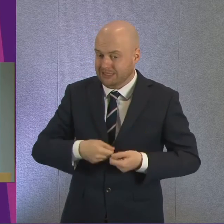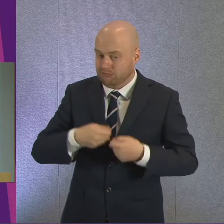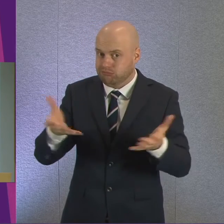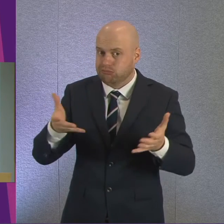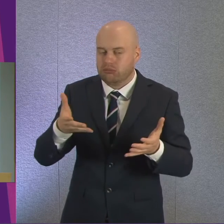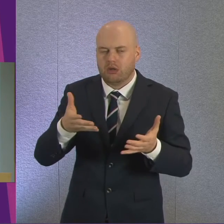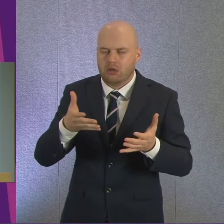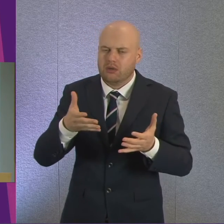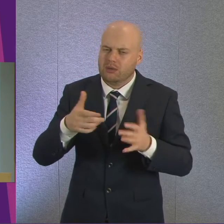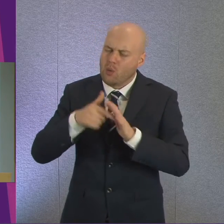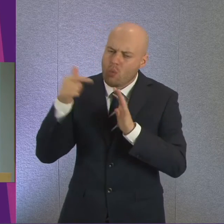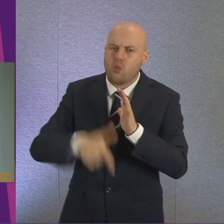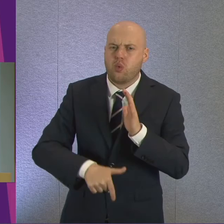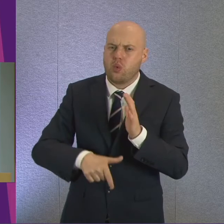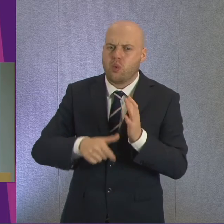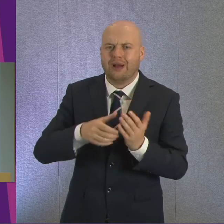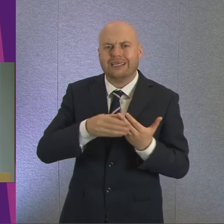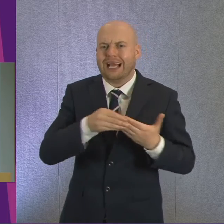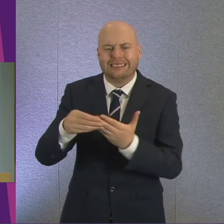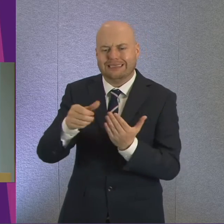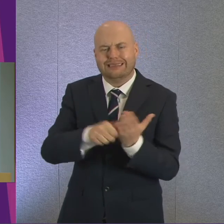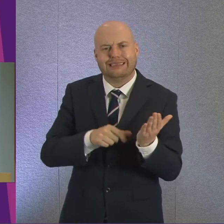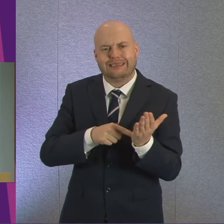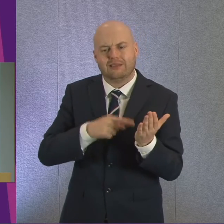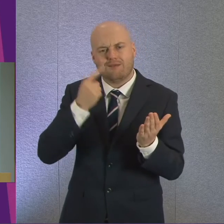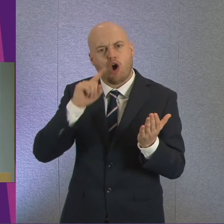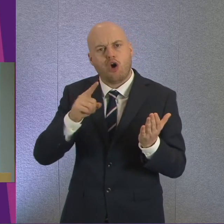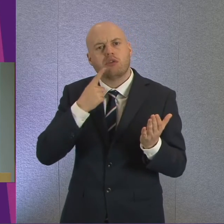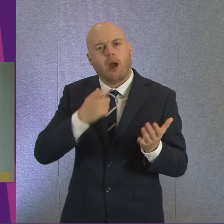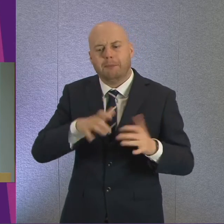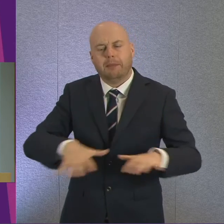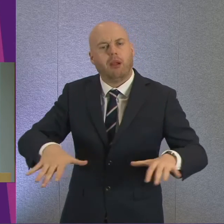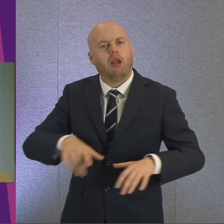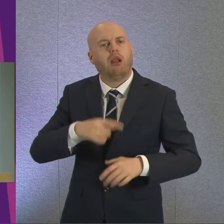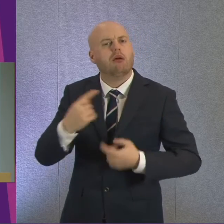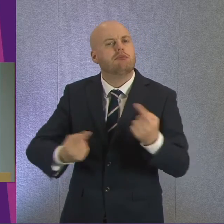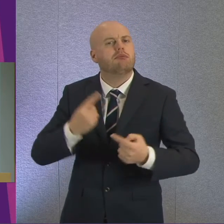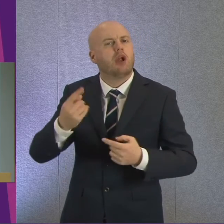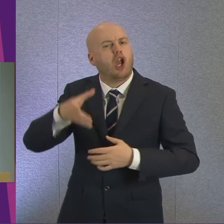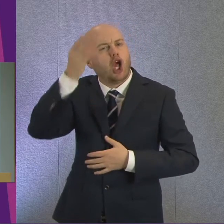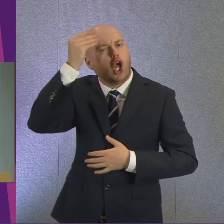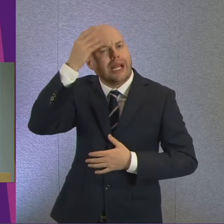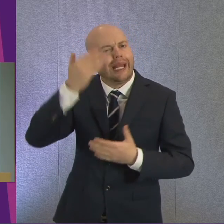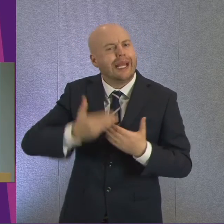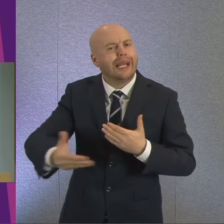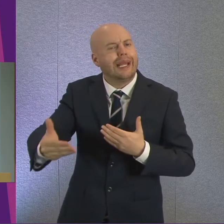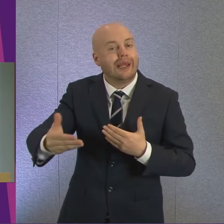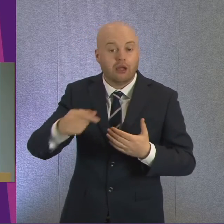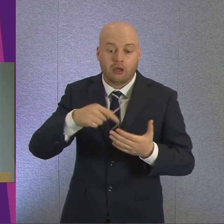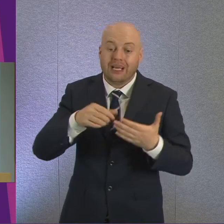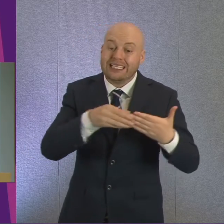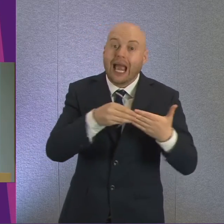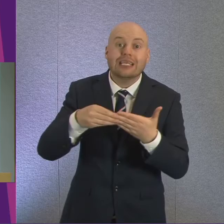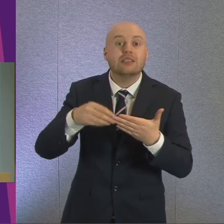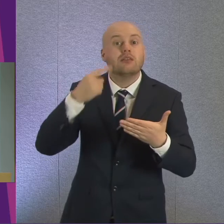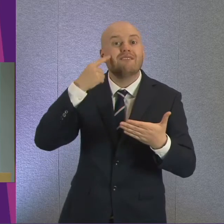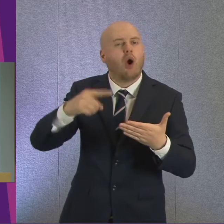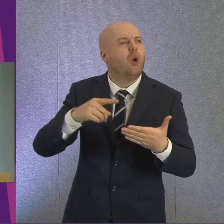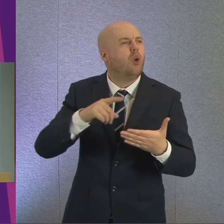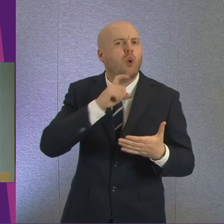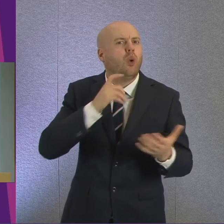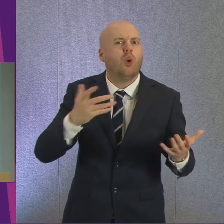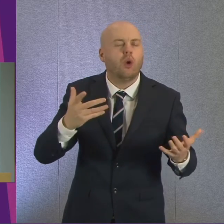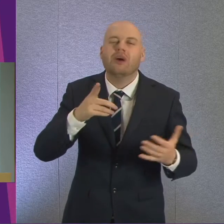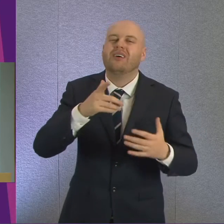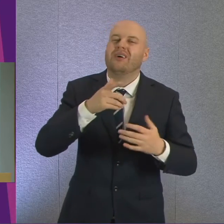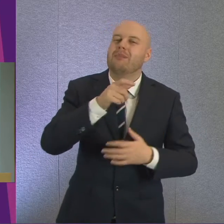children and for young people's learning for the term ahead. The guidance is for pupils and parents and teachers and was prepared by the Scottish Government